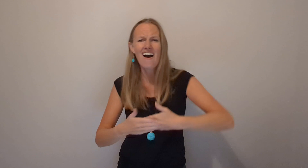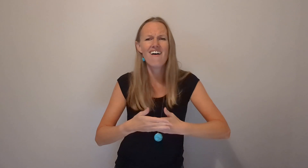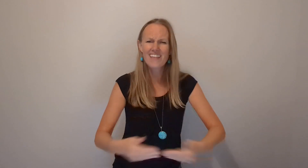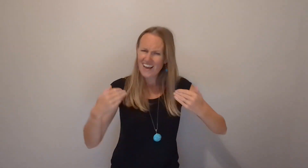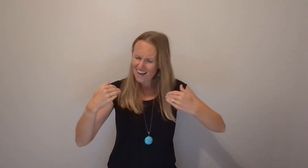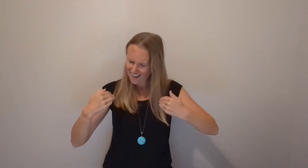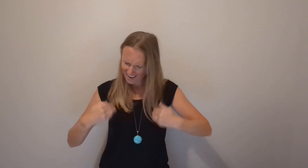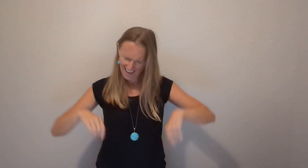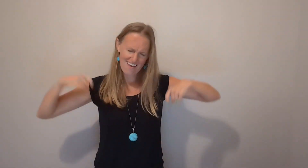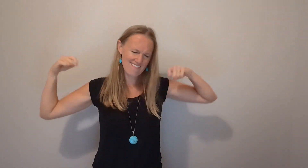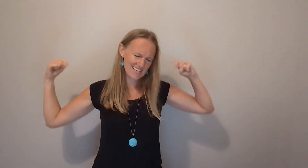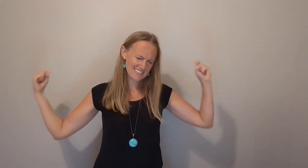all that I have is a